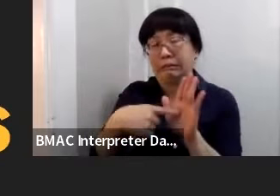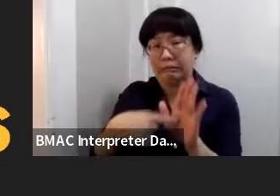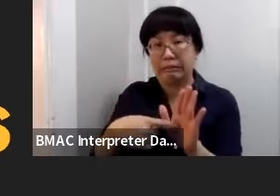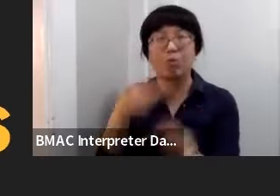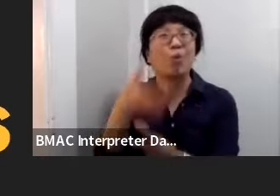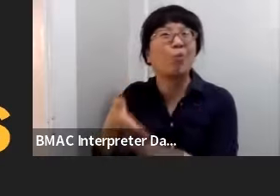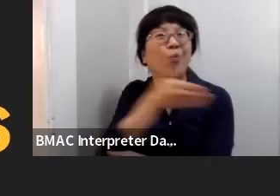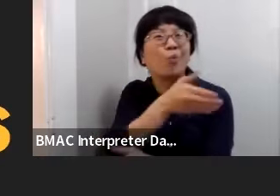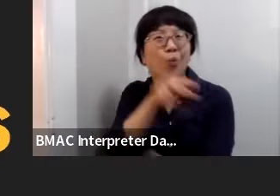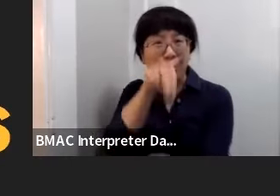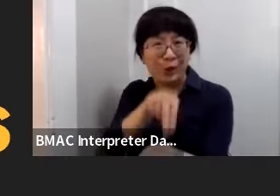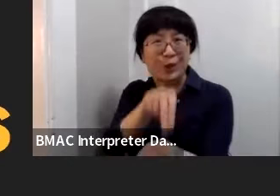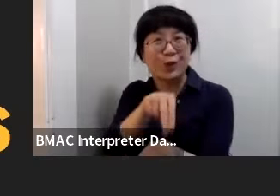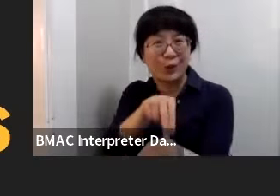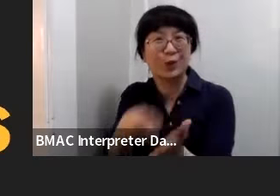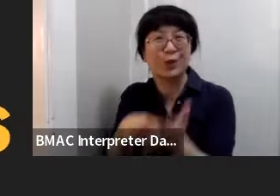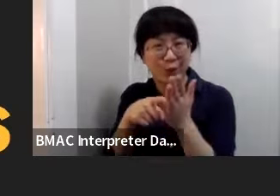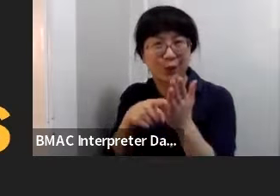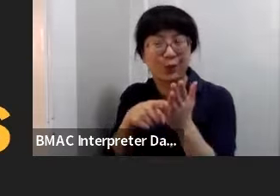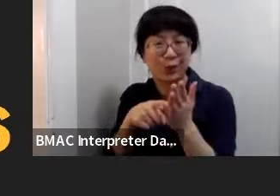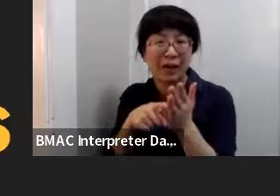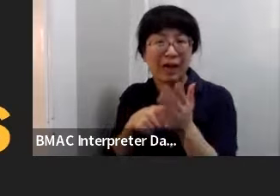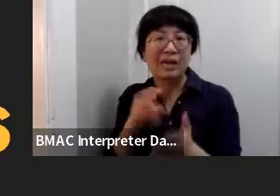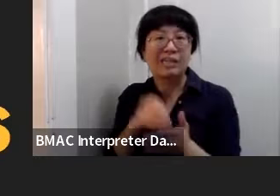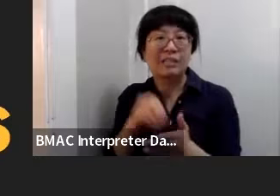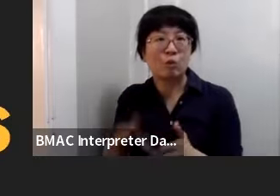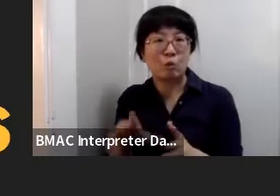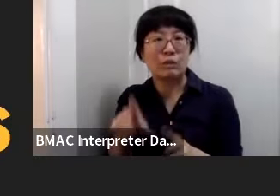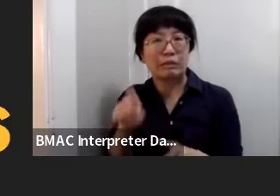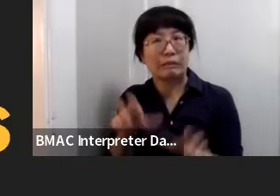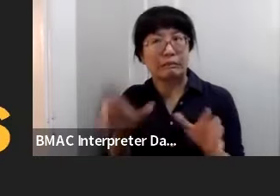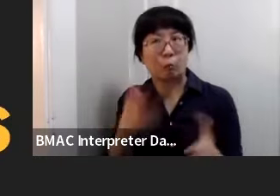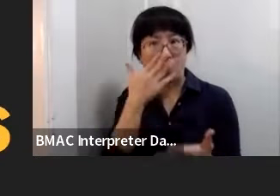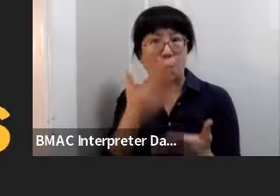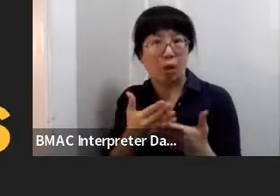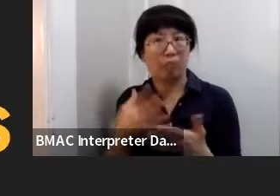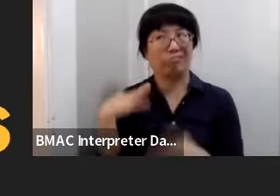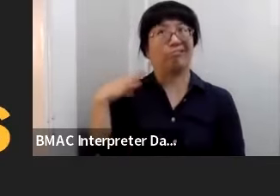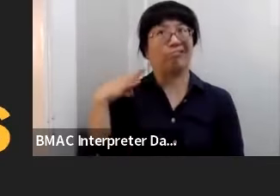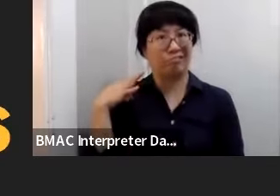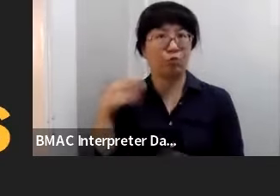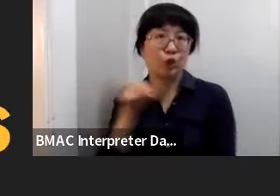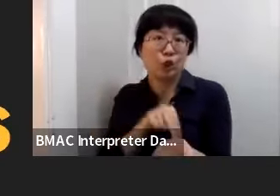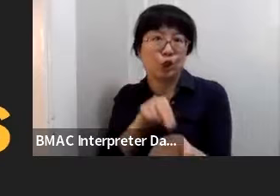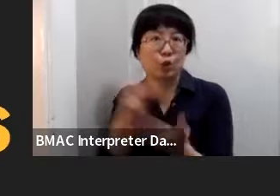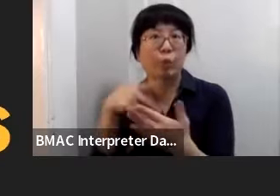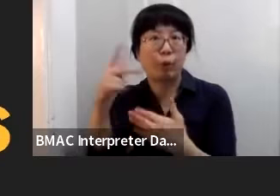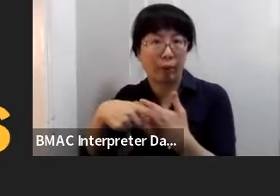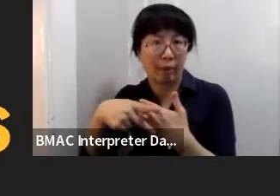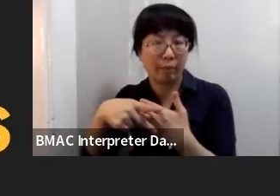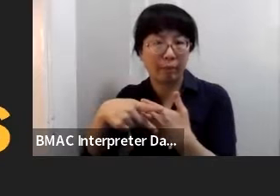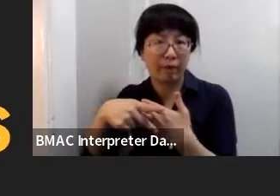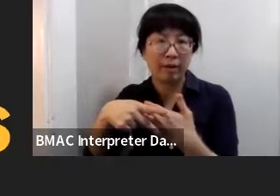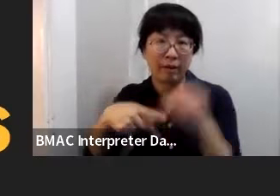pre-nursing prerequisites, where if students don't perform well in those classes, their candidacy for a nursing program